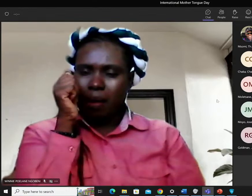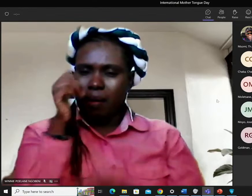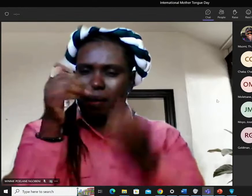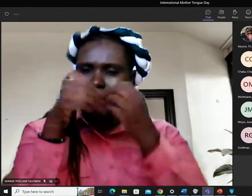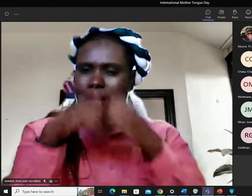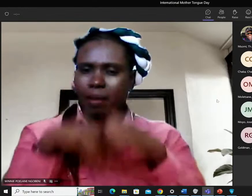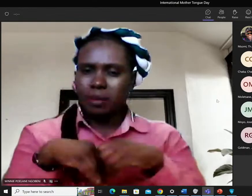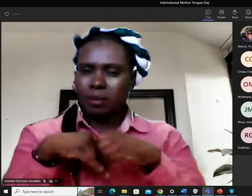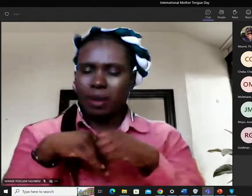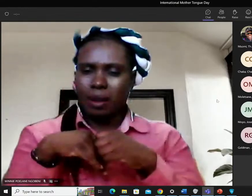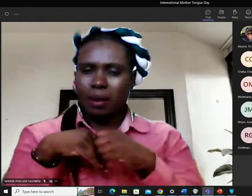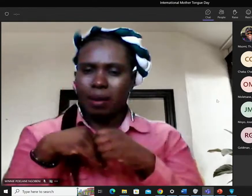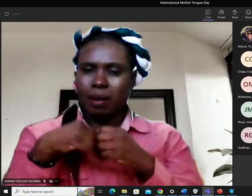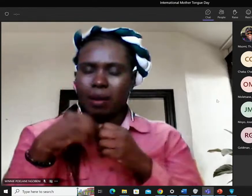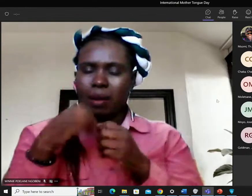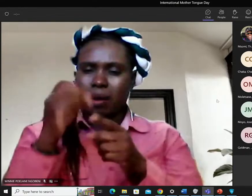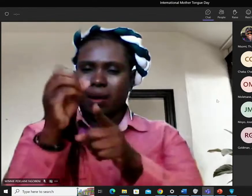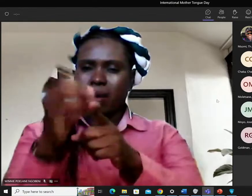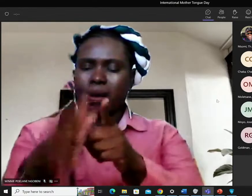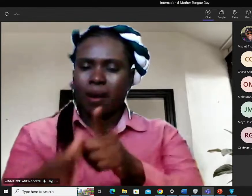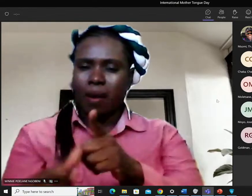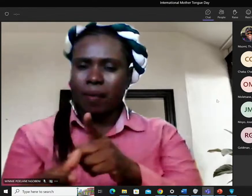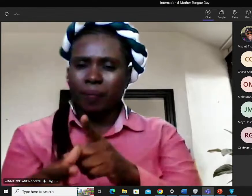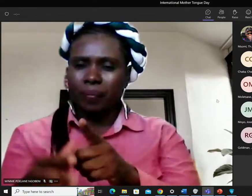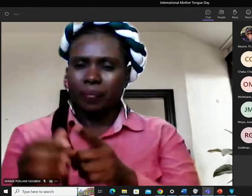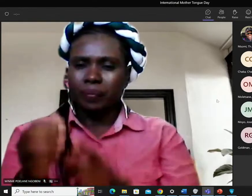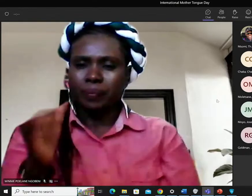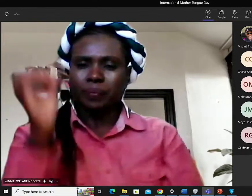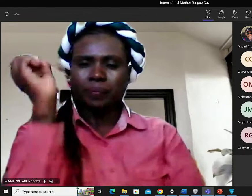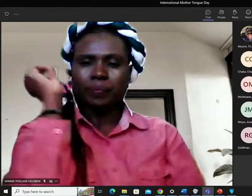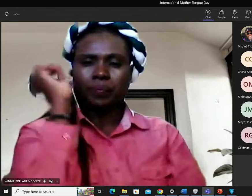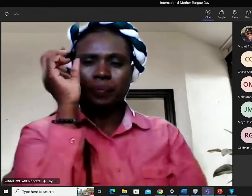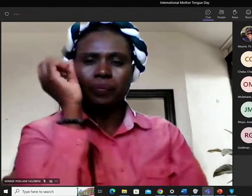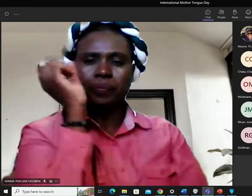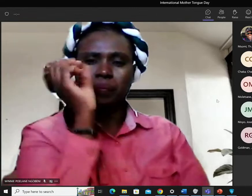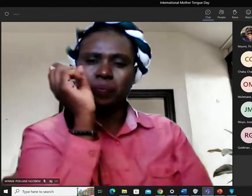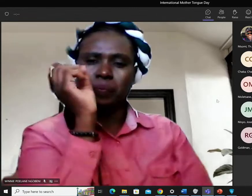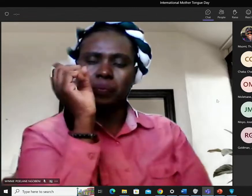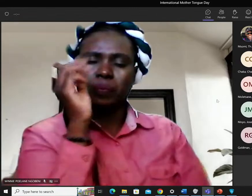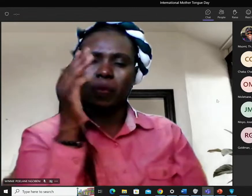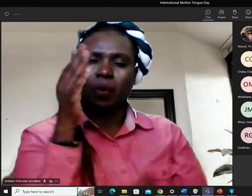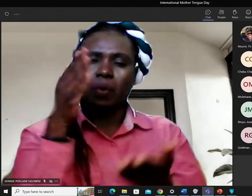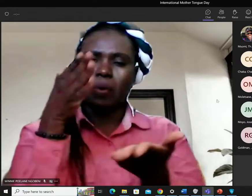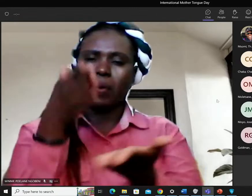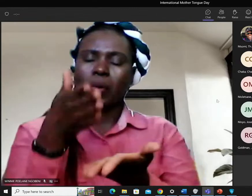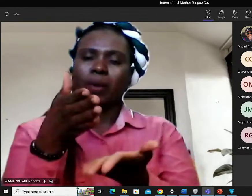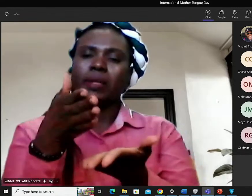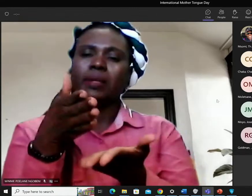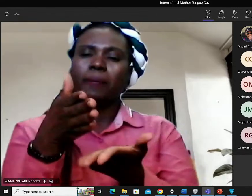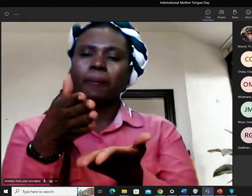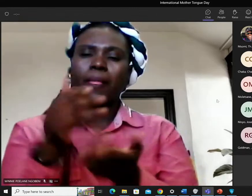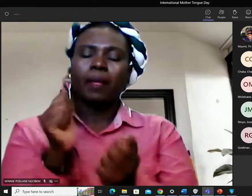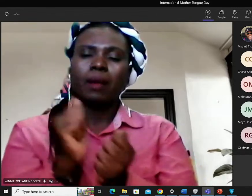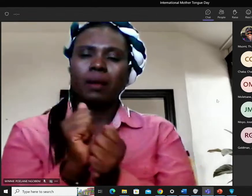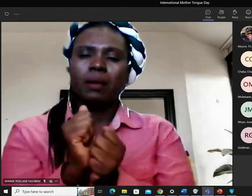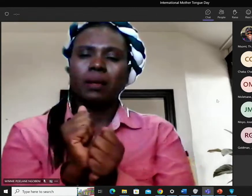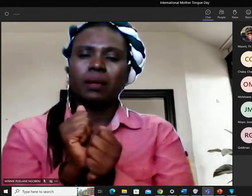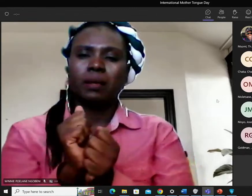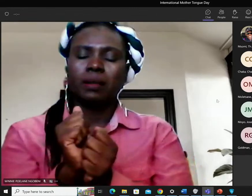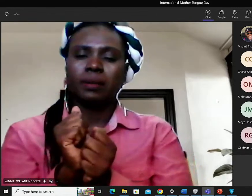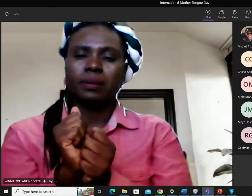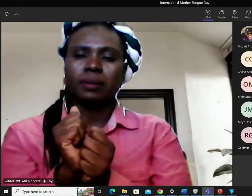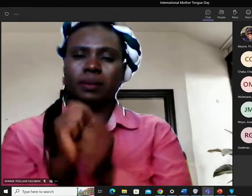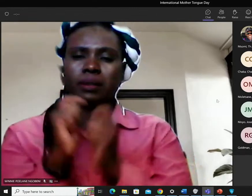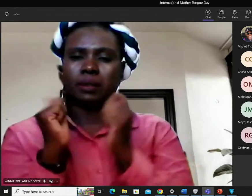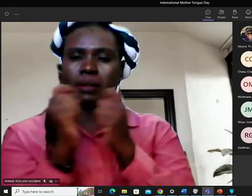we always get overwhelmed when we're given platforms to present at such august occasions. We